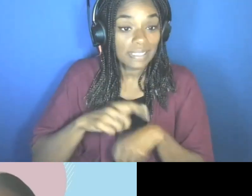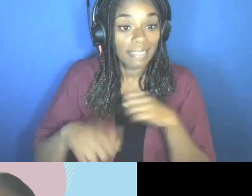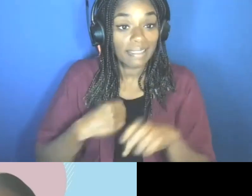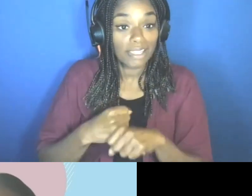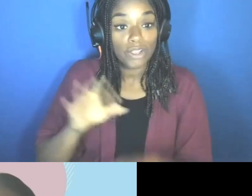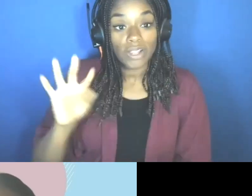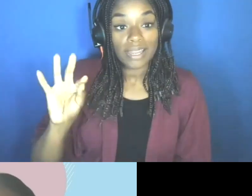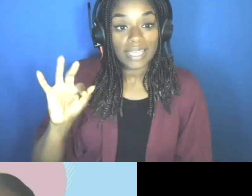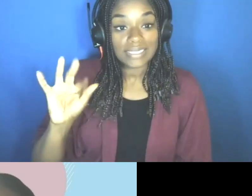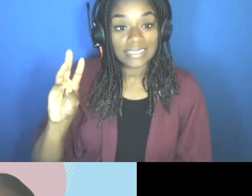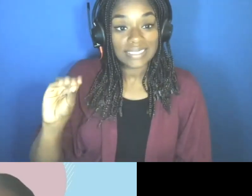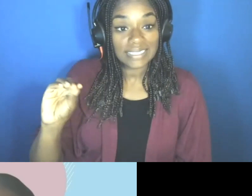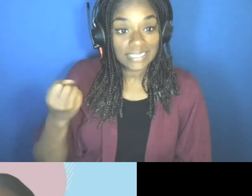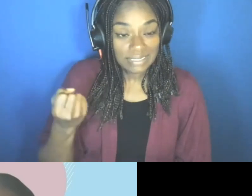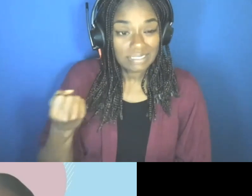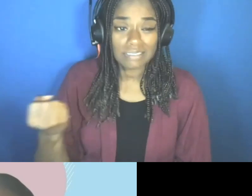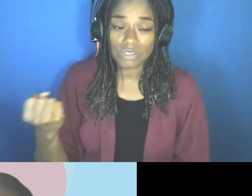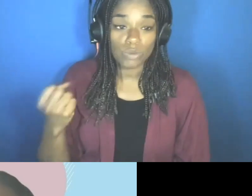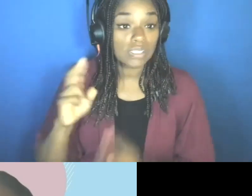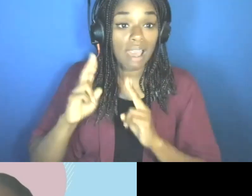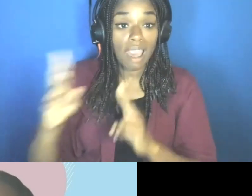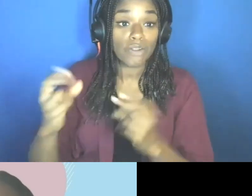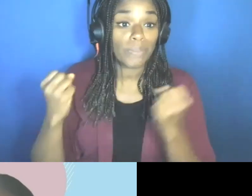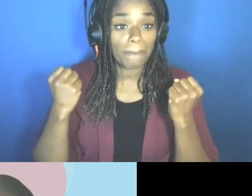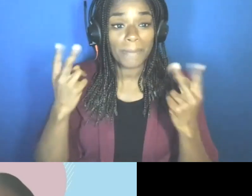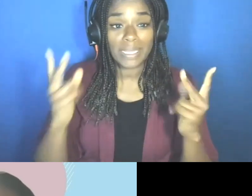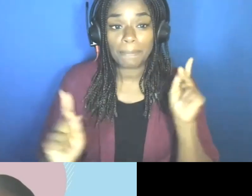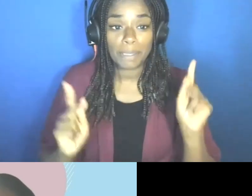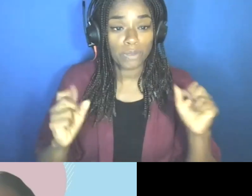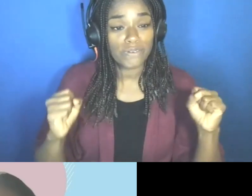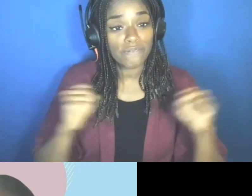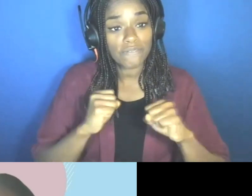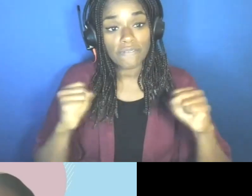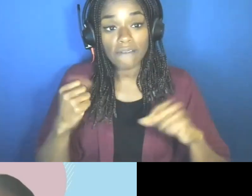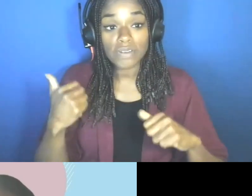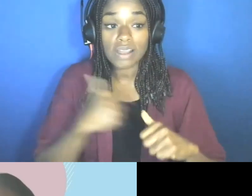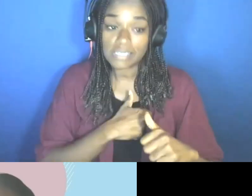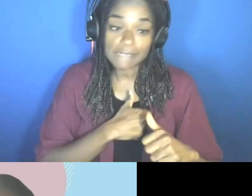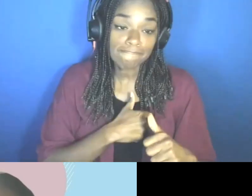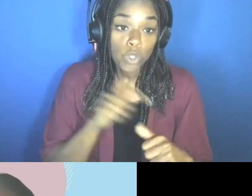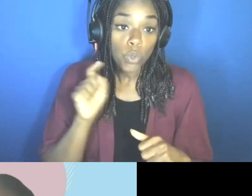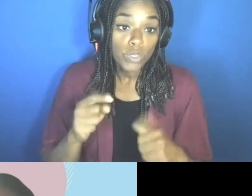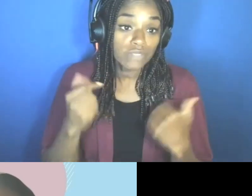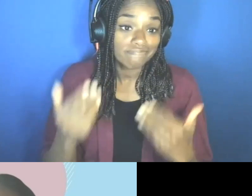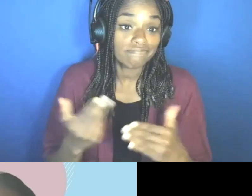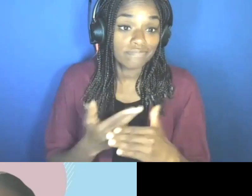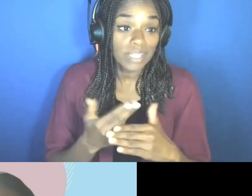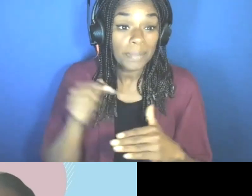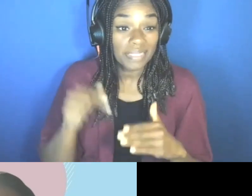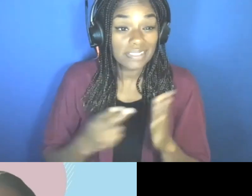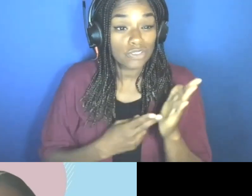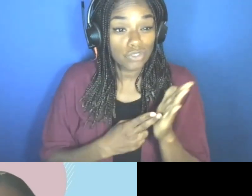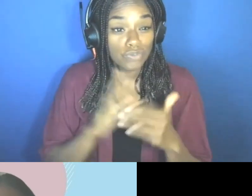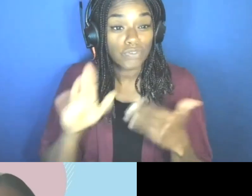In honor to the many who fought for us, we should all be sure we use this. But this is true for all of us and our